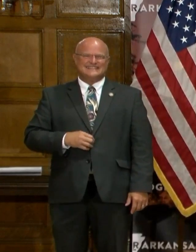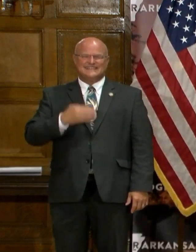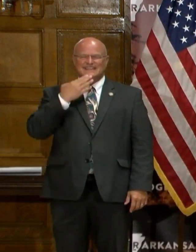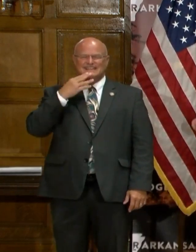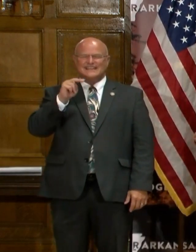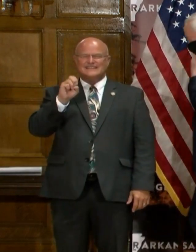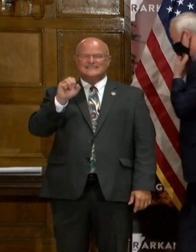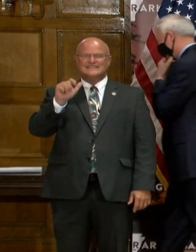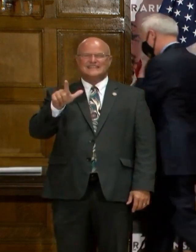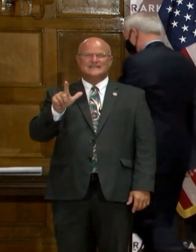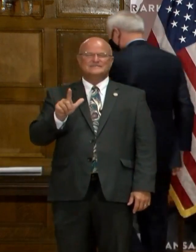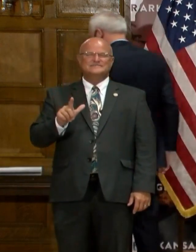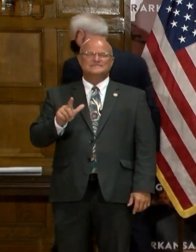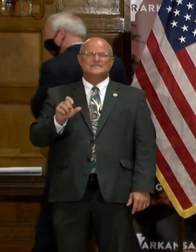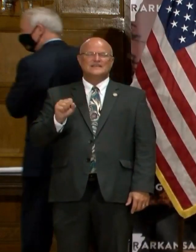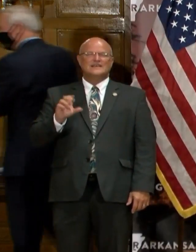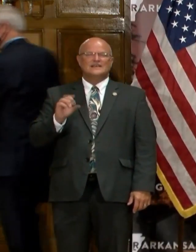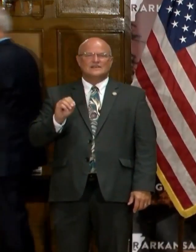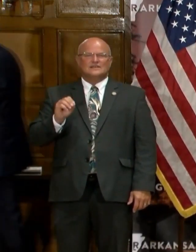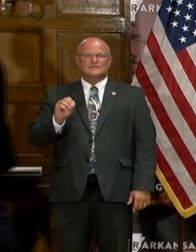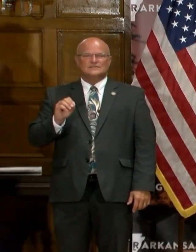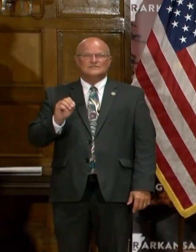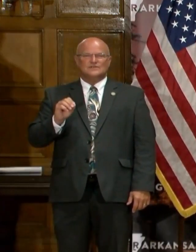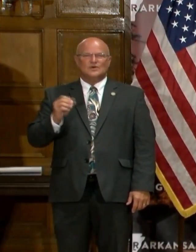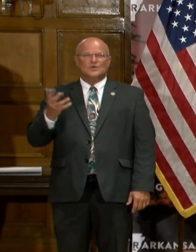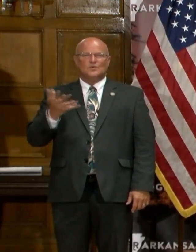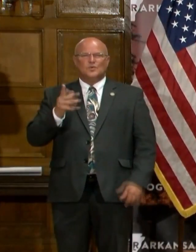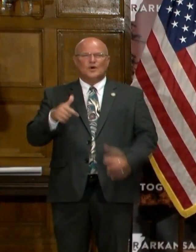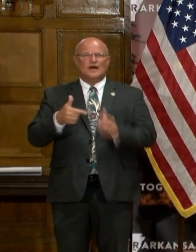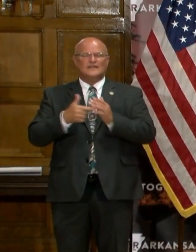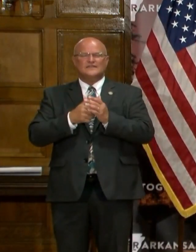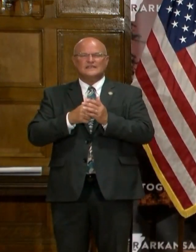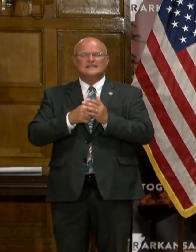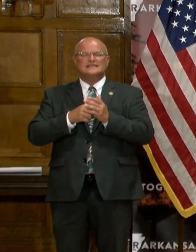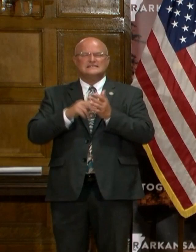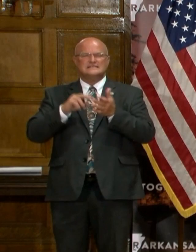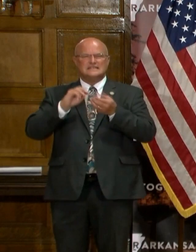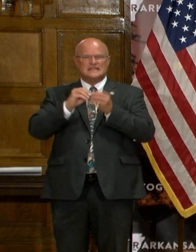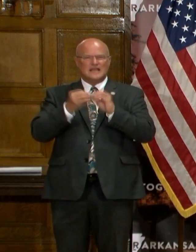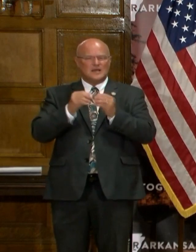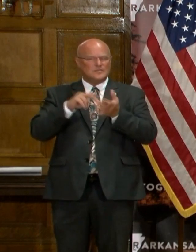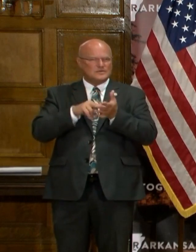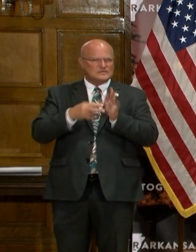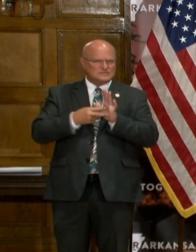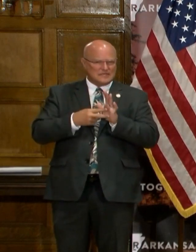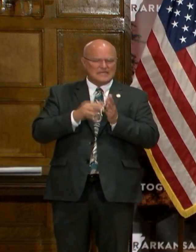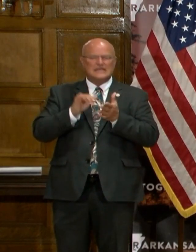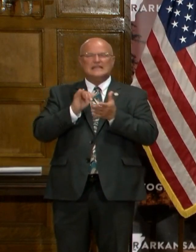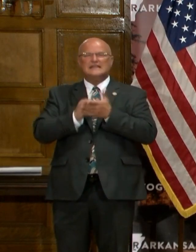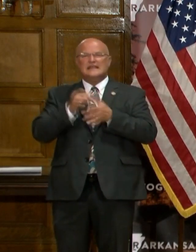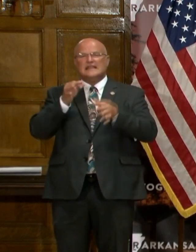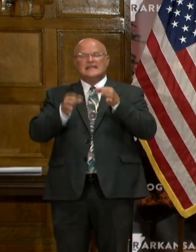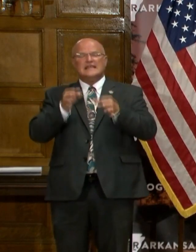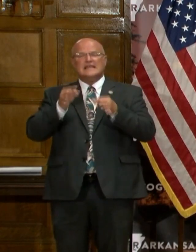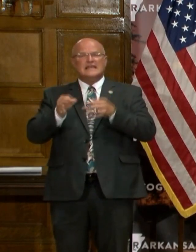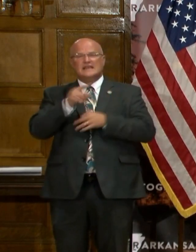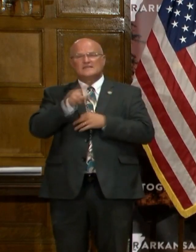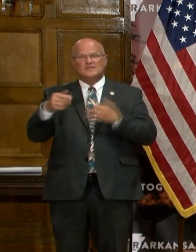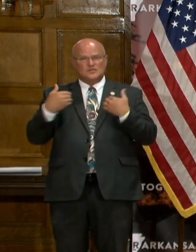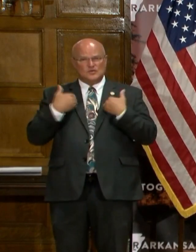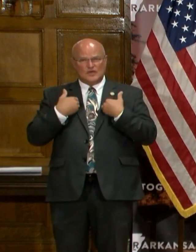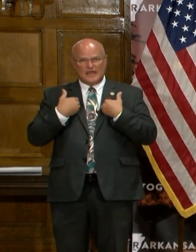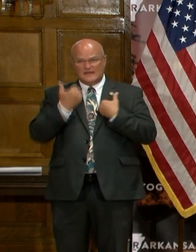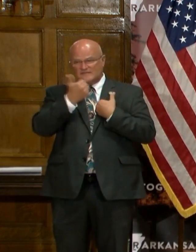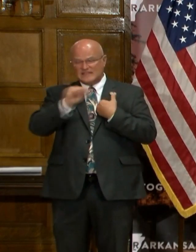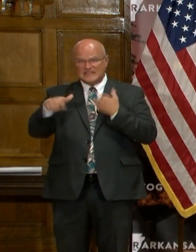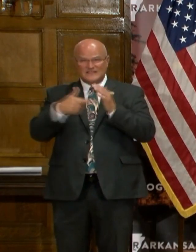Thank you, Neil, for that question. So what these comorbidities mean is that if you have